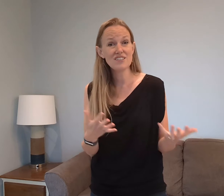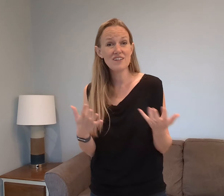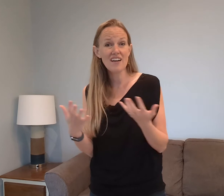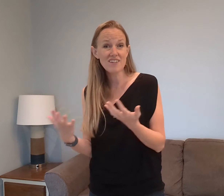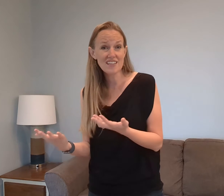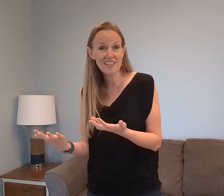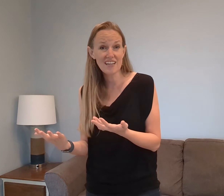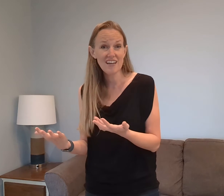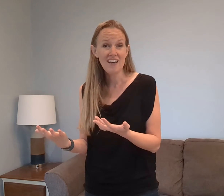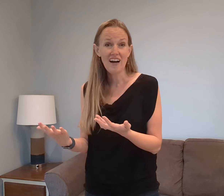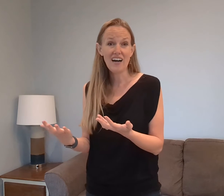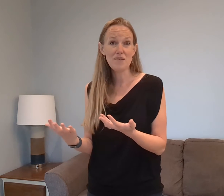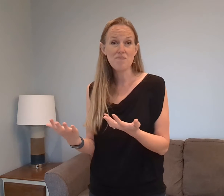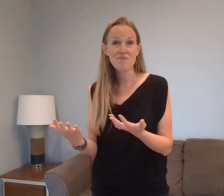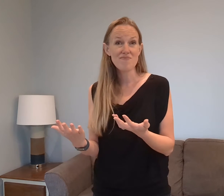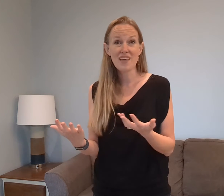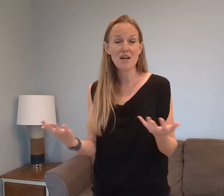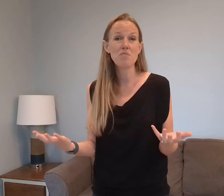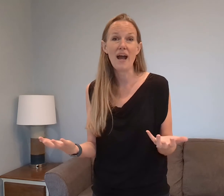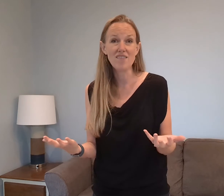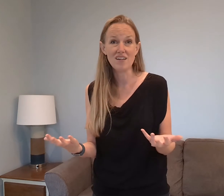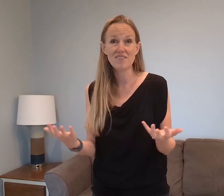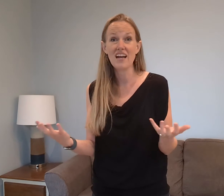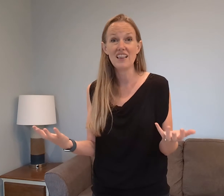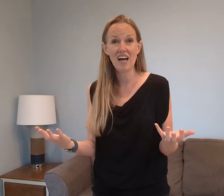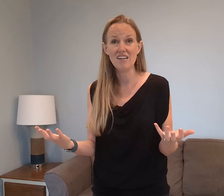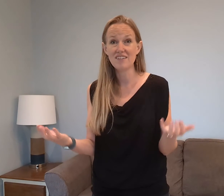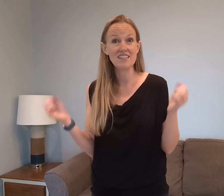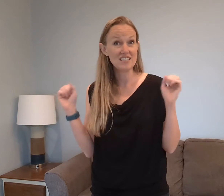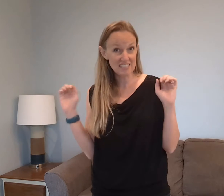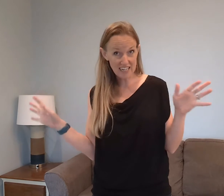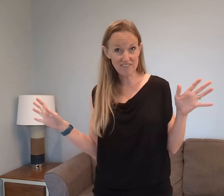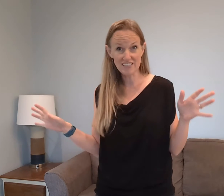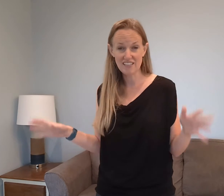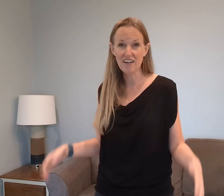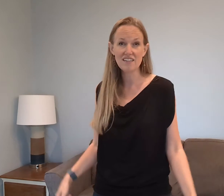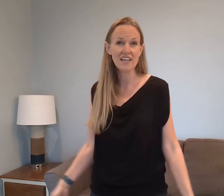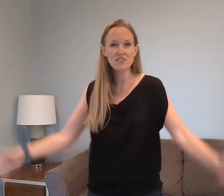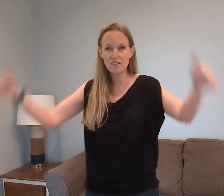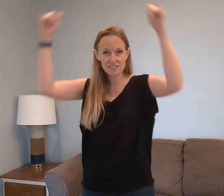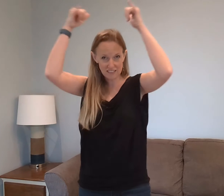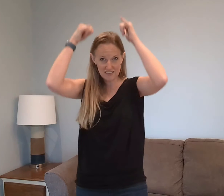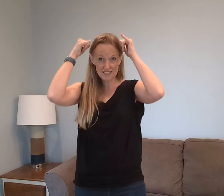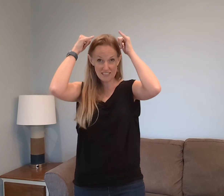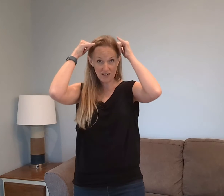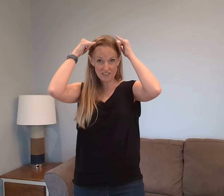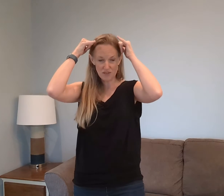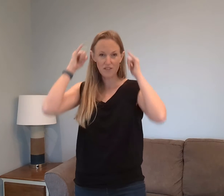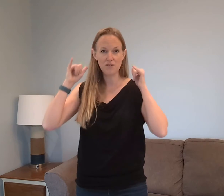also everything that I'm proud of, that I love. I'm going to sacrifice it all. Okay, so I'm just going to stick also with